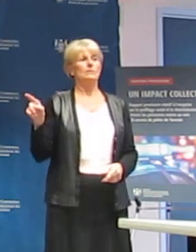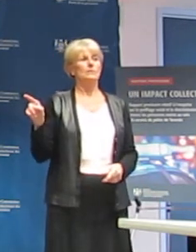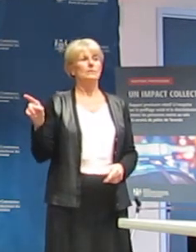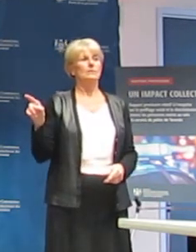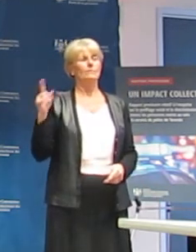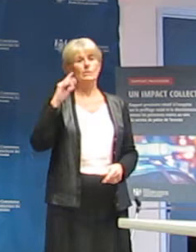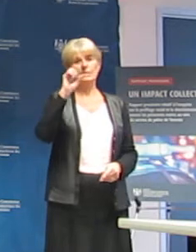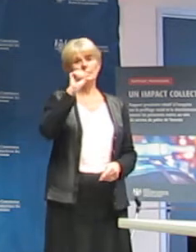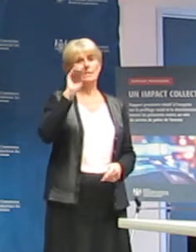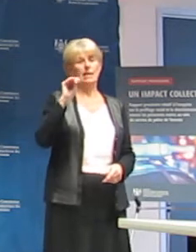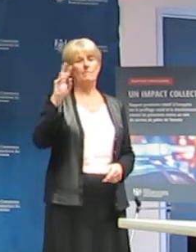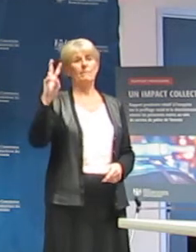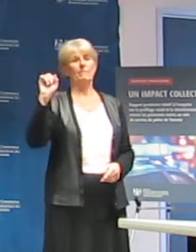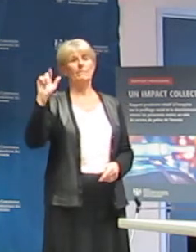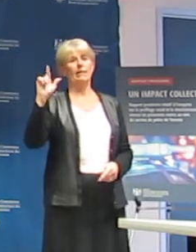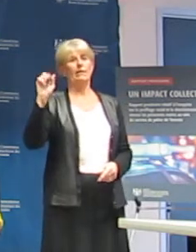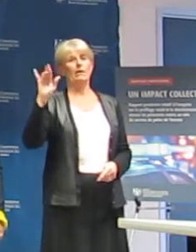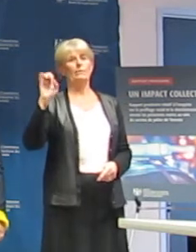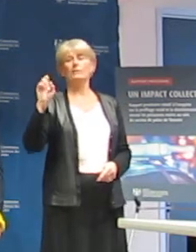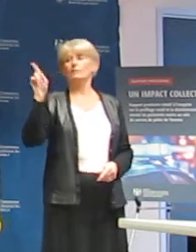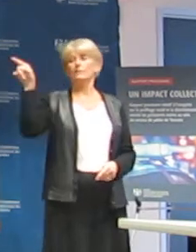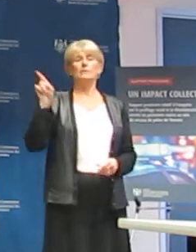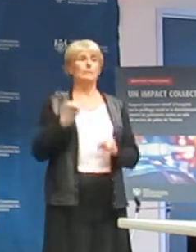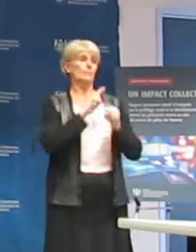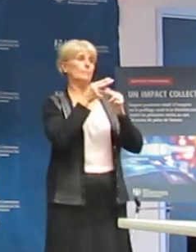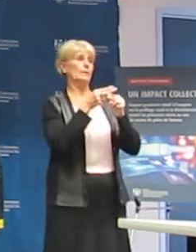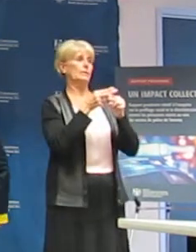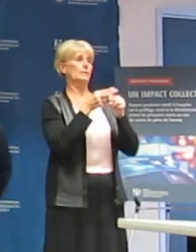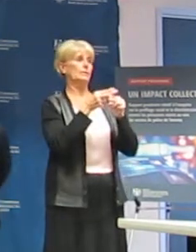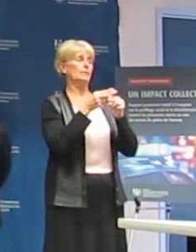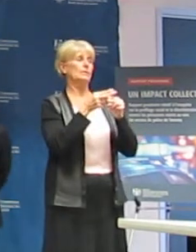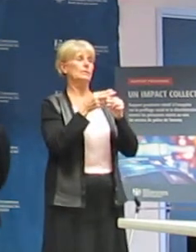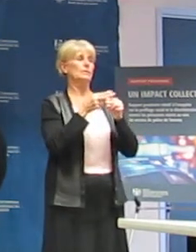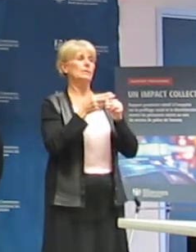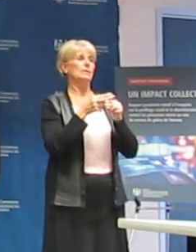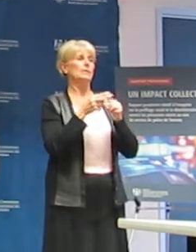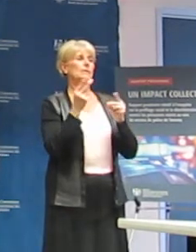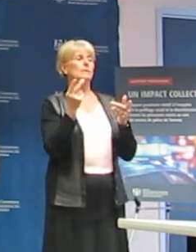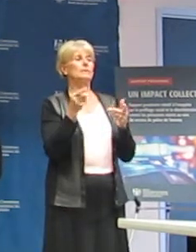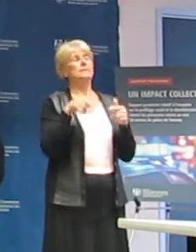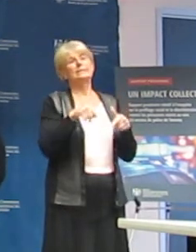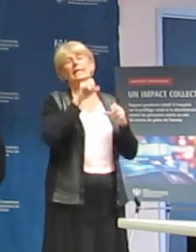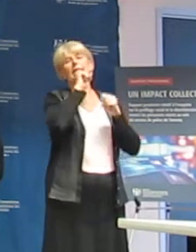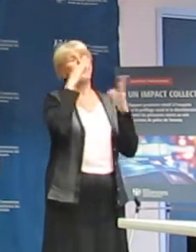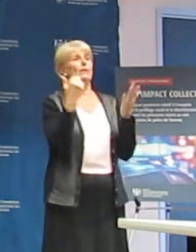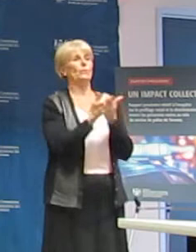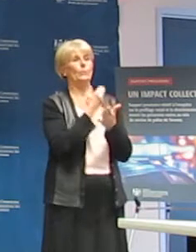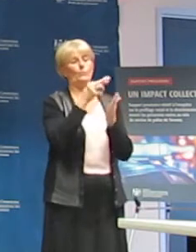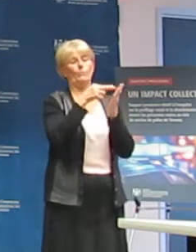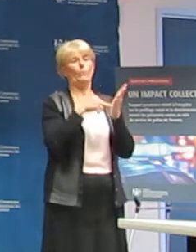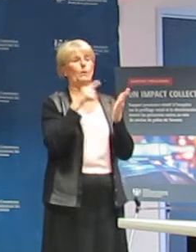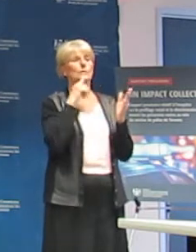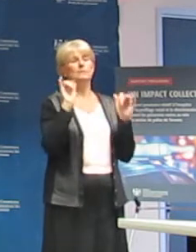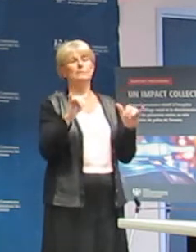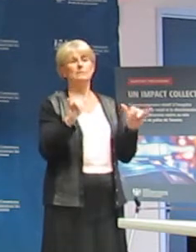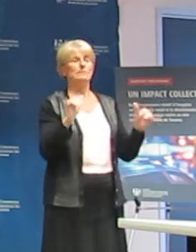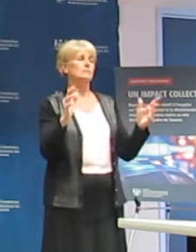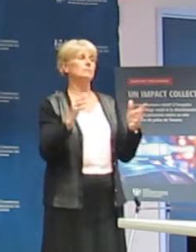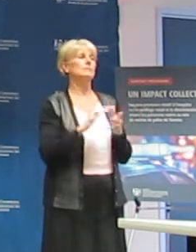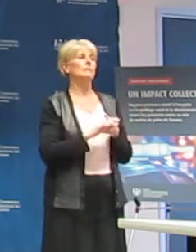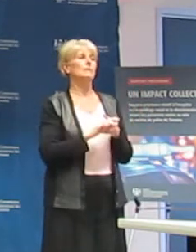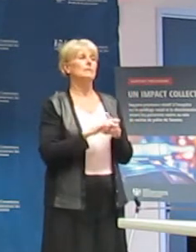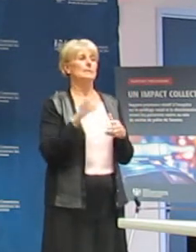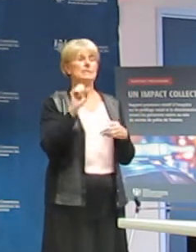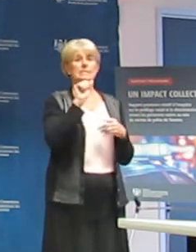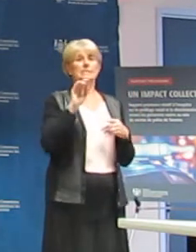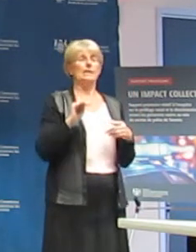Thanks. I have a question for Sam and Valerie. You guys both mentioned that the findings of this type of report are nothing new for the community, that you've seen it before. And